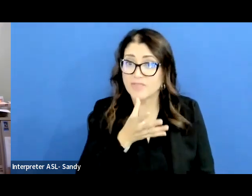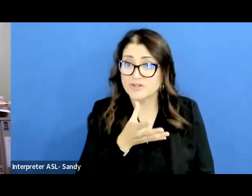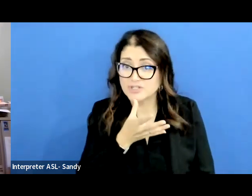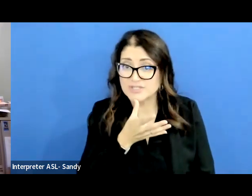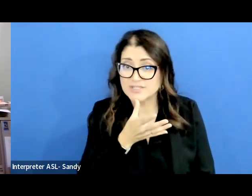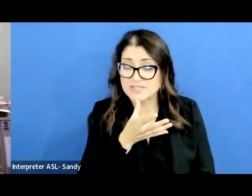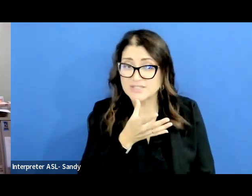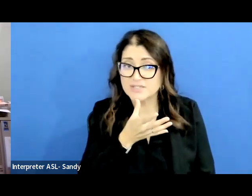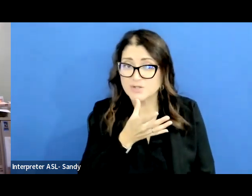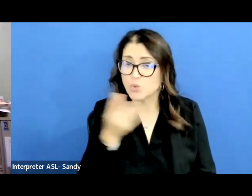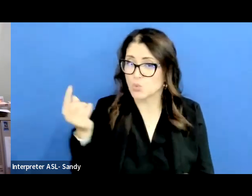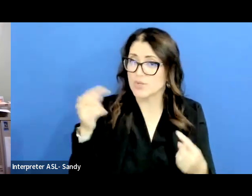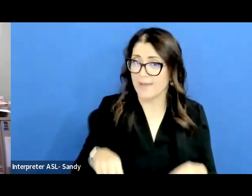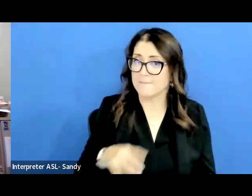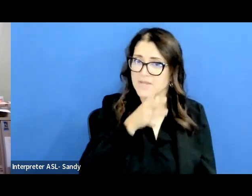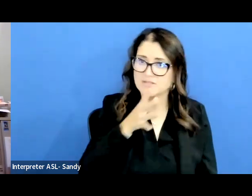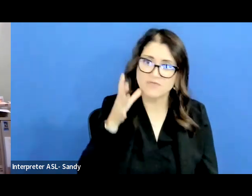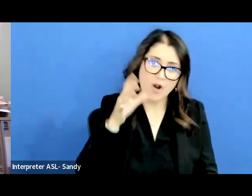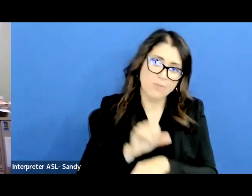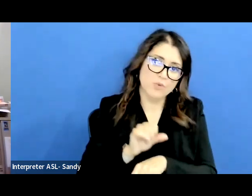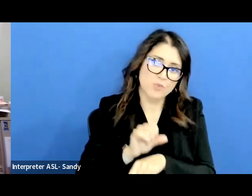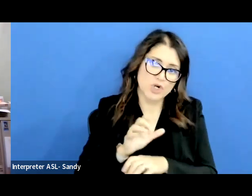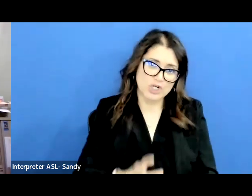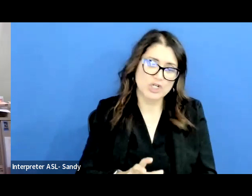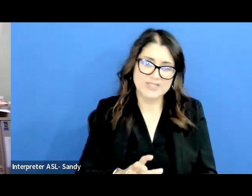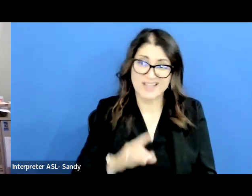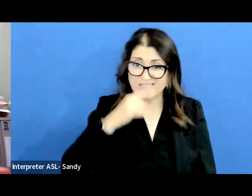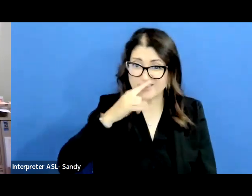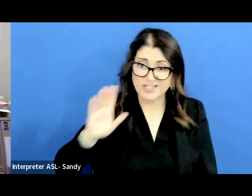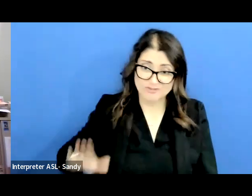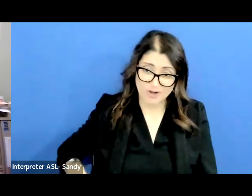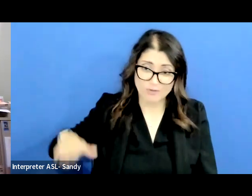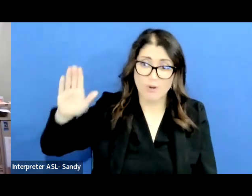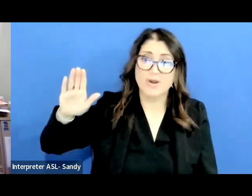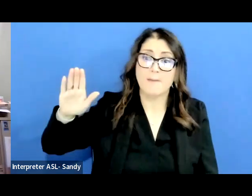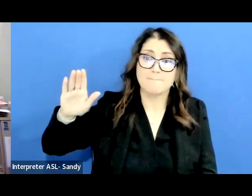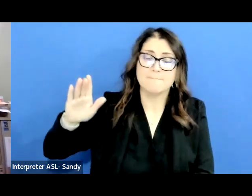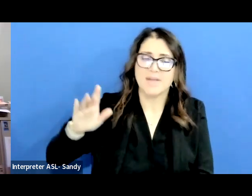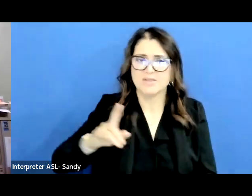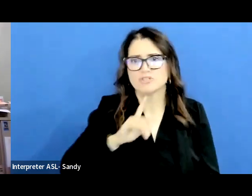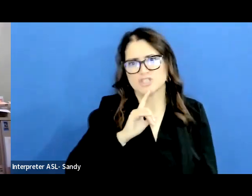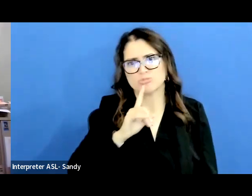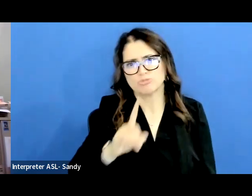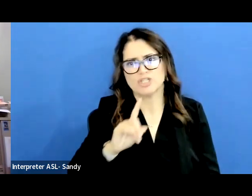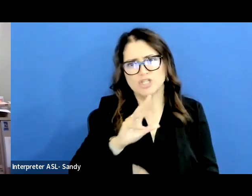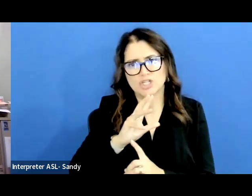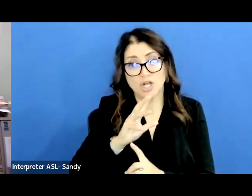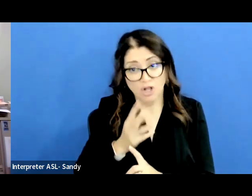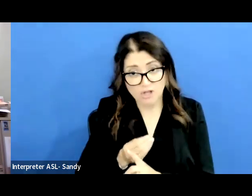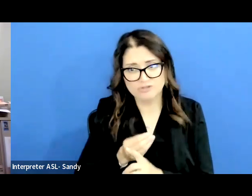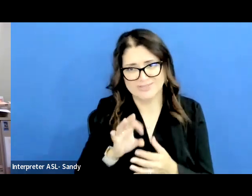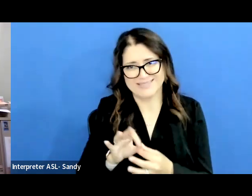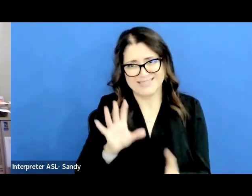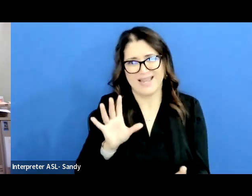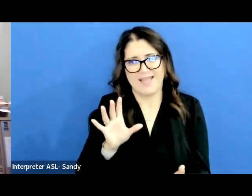who came here as farm workers, and their kids started growing up here, and there was some real cultural disconnect. So who I partnered with